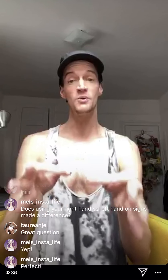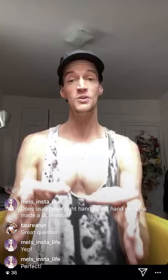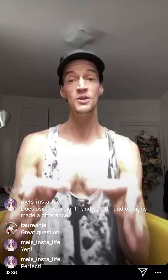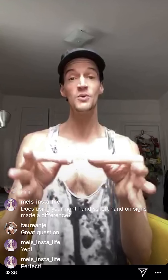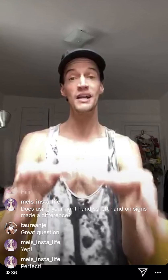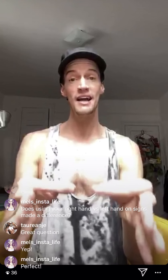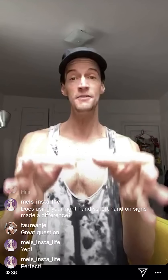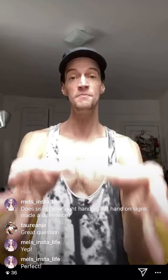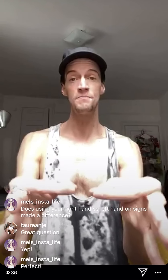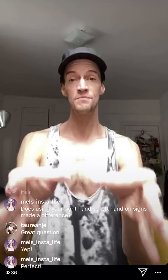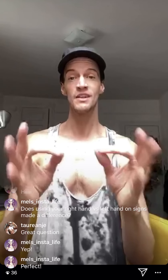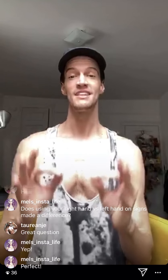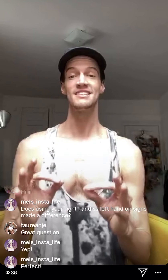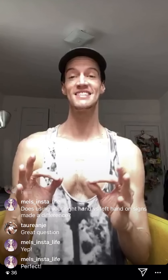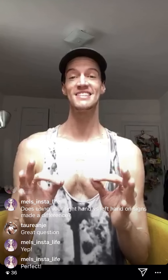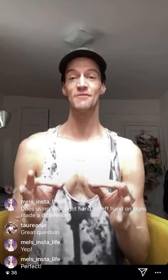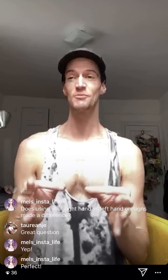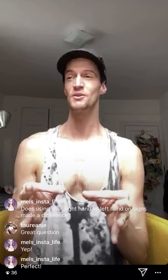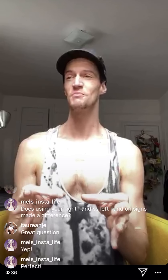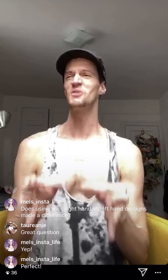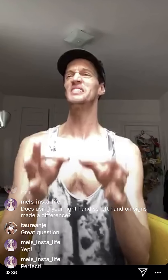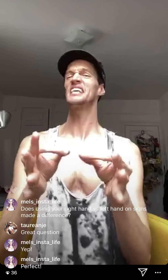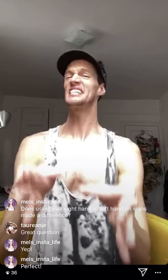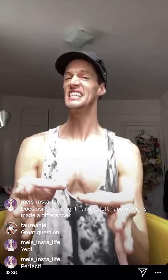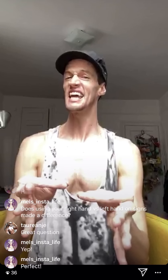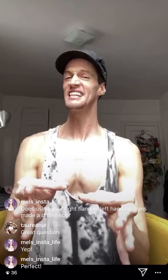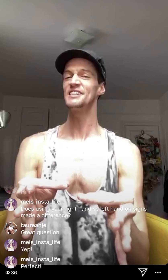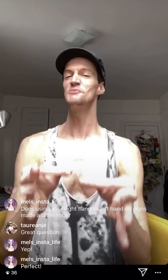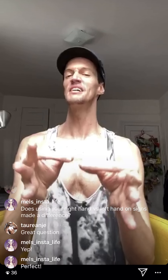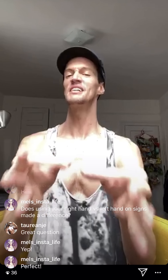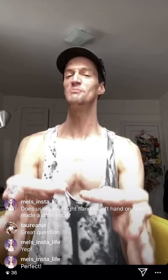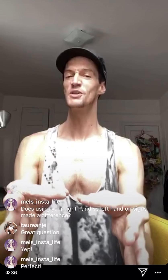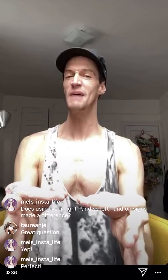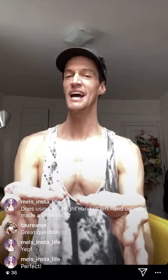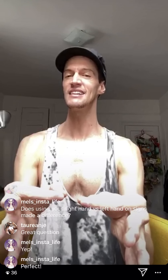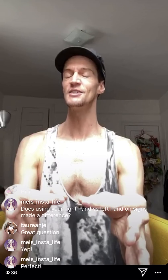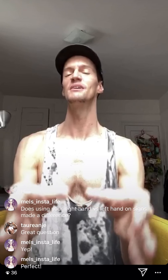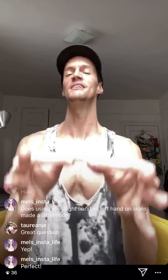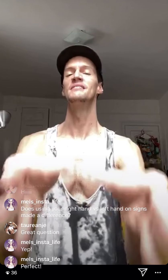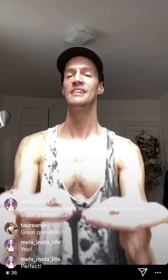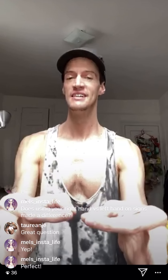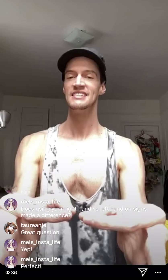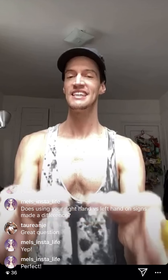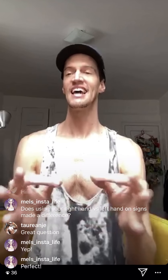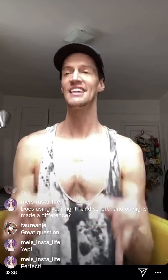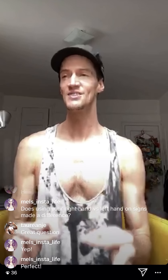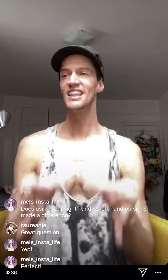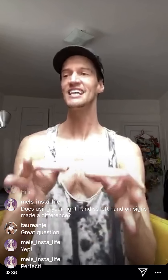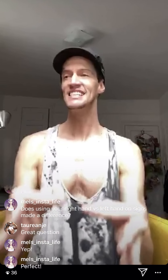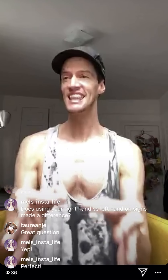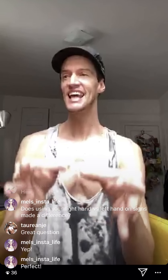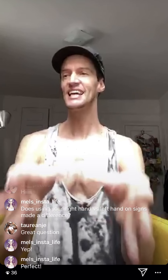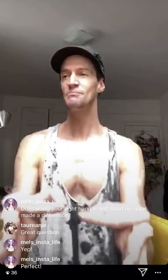right now. This is a sign for postponed. It's like delayed a little bit. It's pushed back a little bit. Yeah, there's a lot of delay,